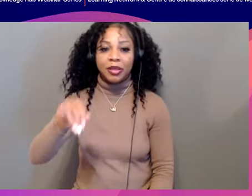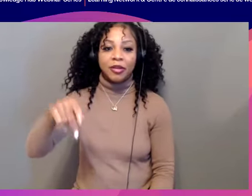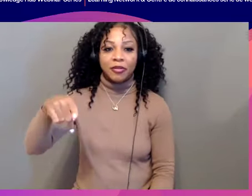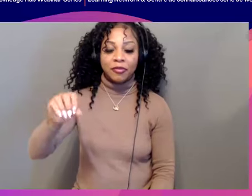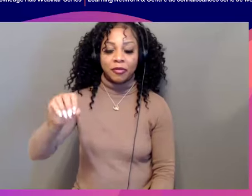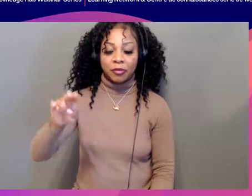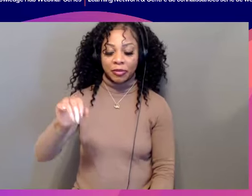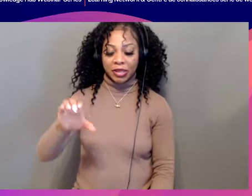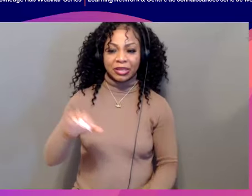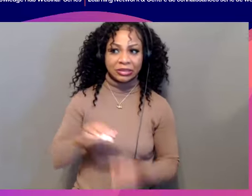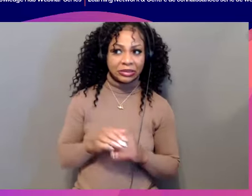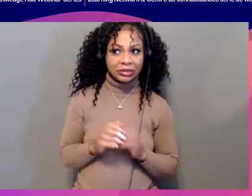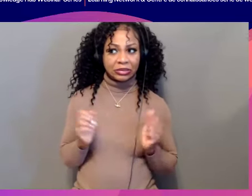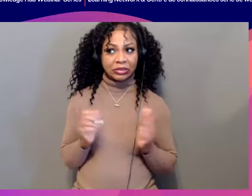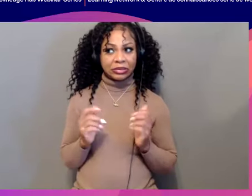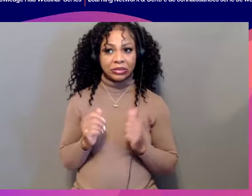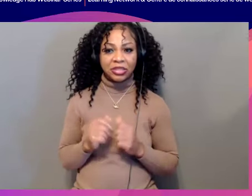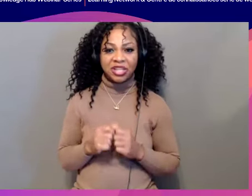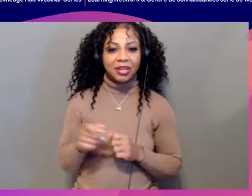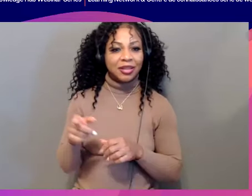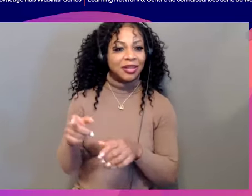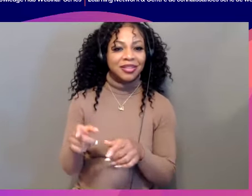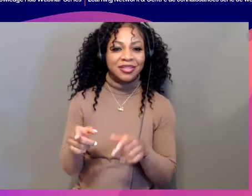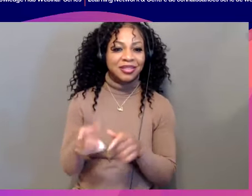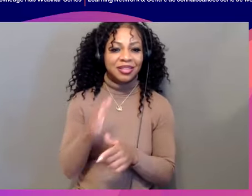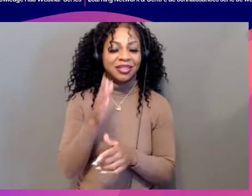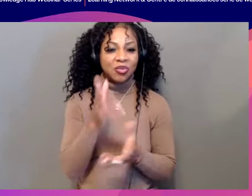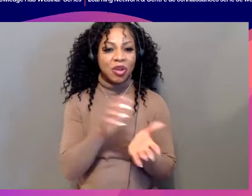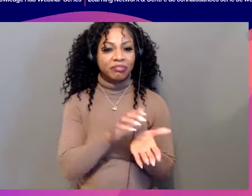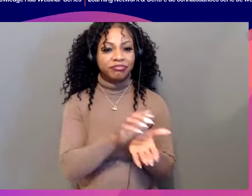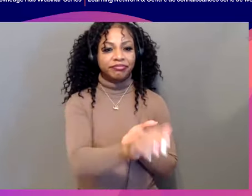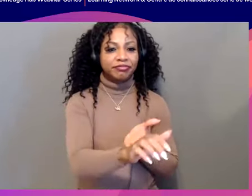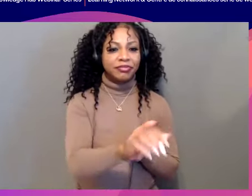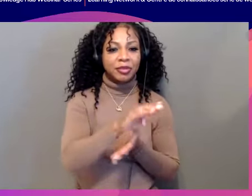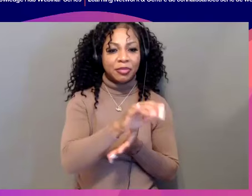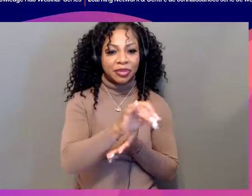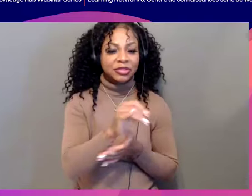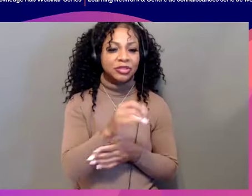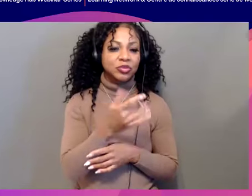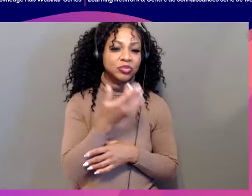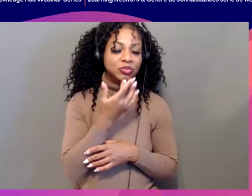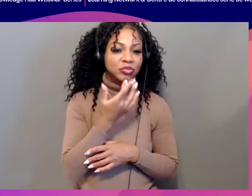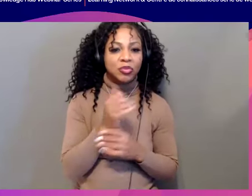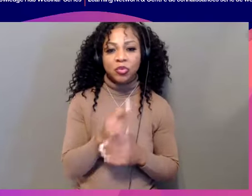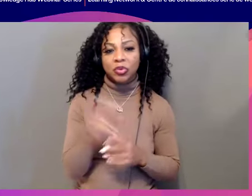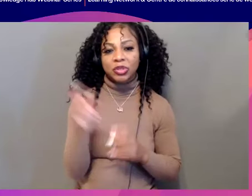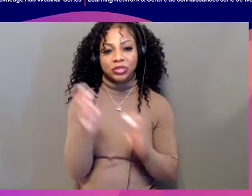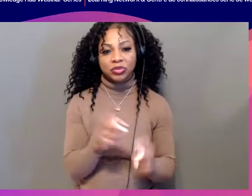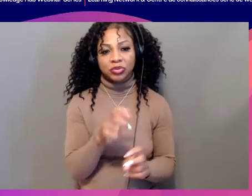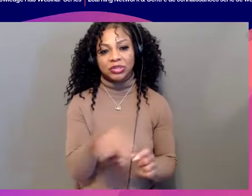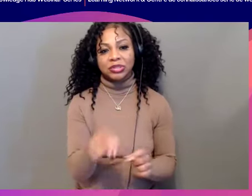is the constant erasure of bisexuality and the unique issues faced by bi plus